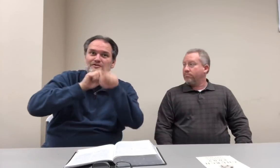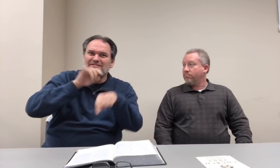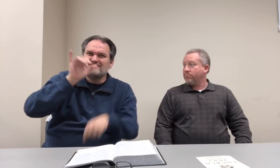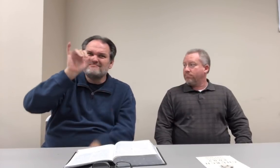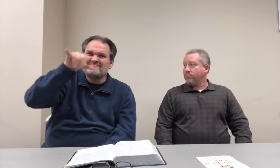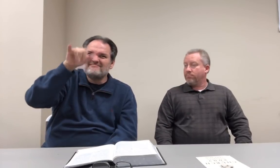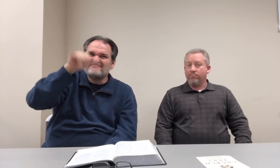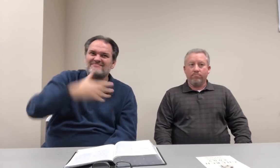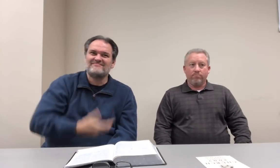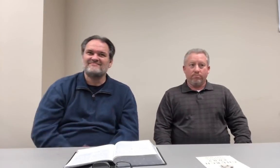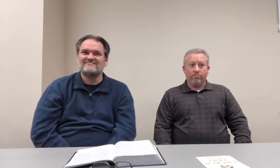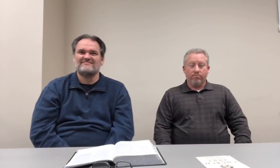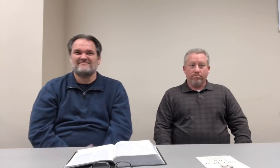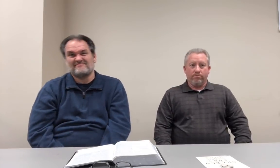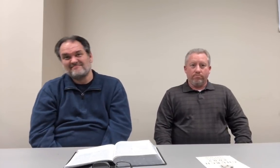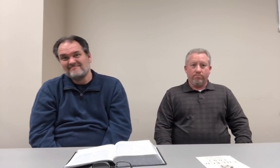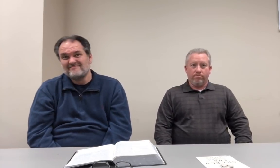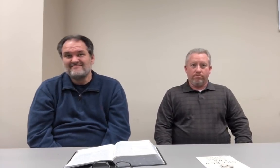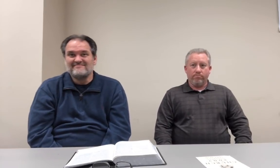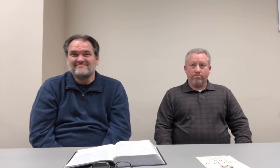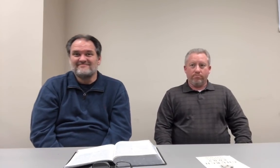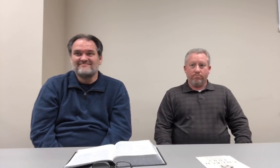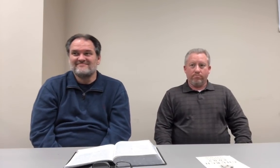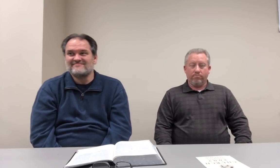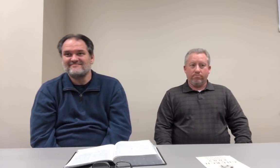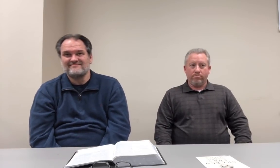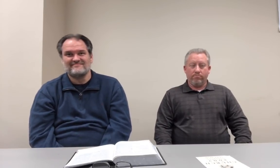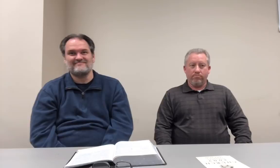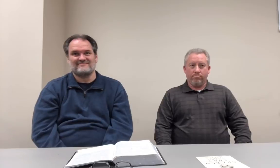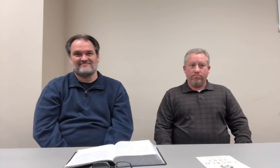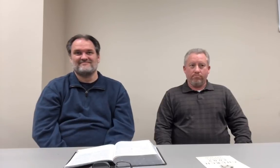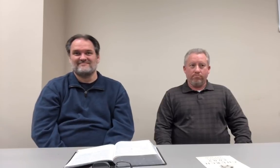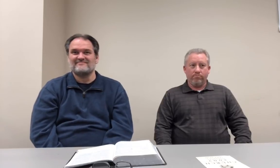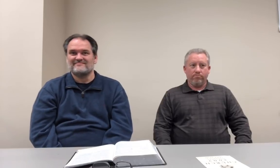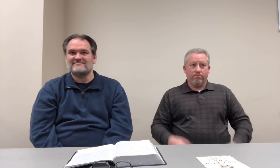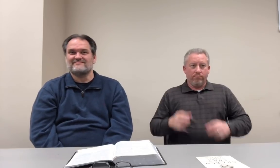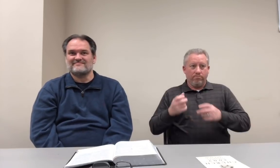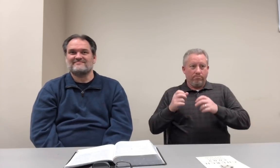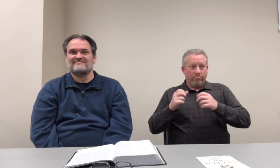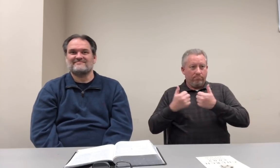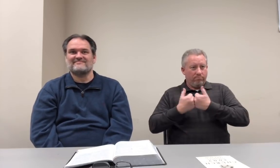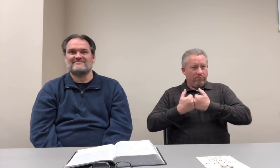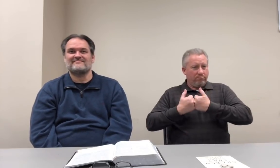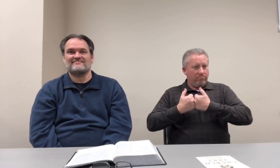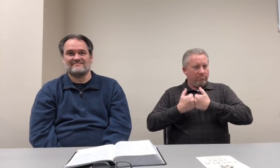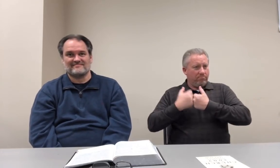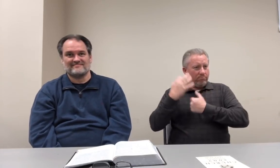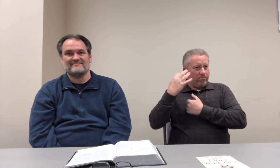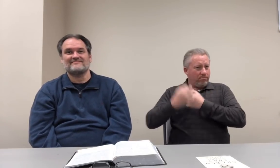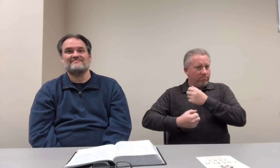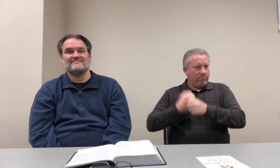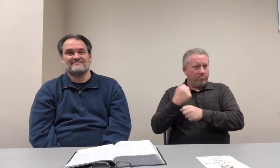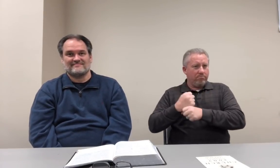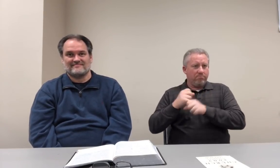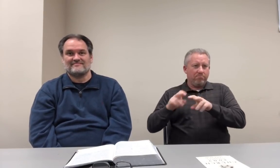hold on secretly to an unfounded hope. And when they meet God in their sin, that he